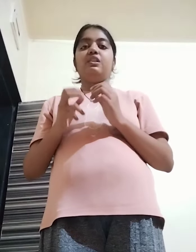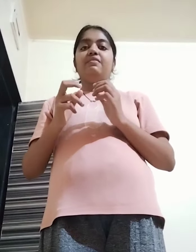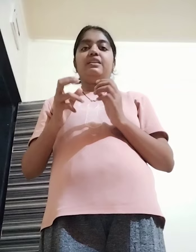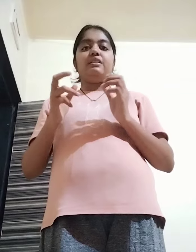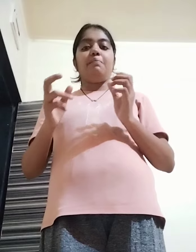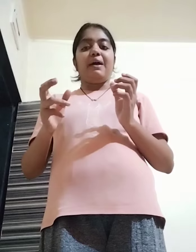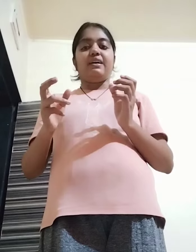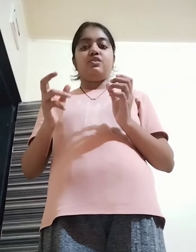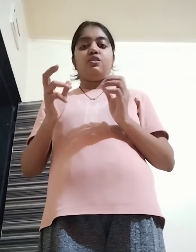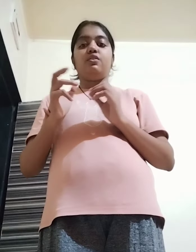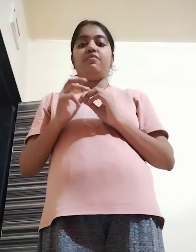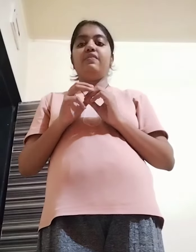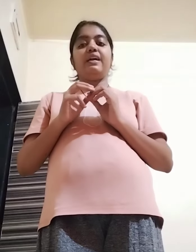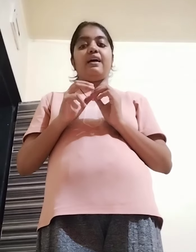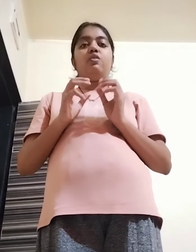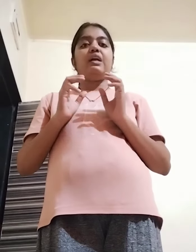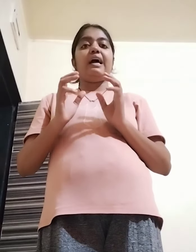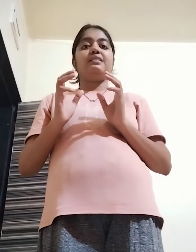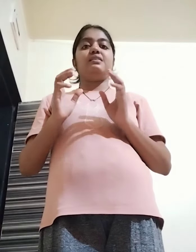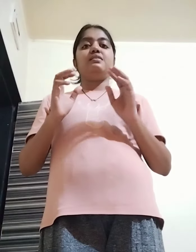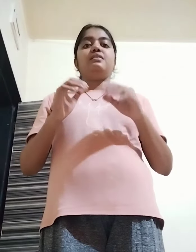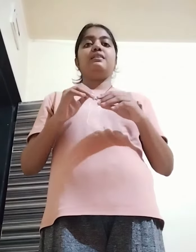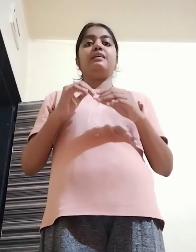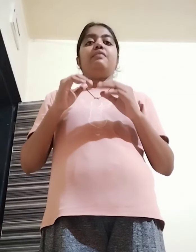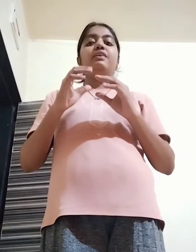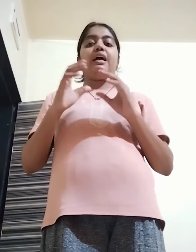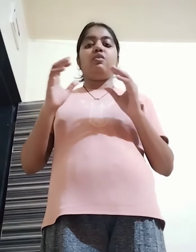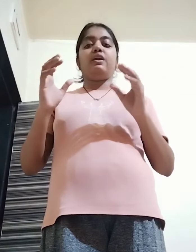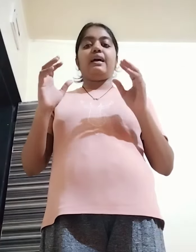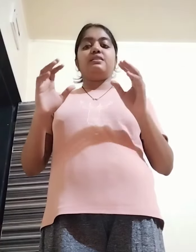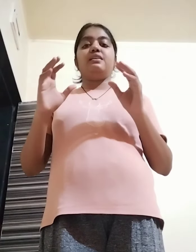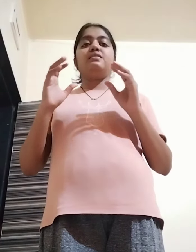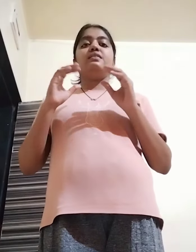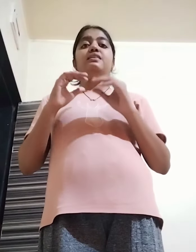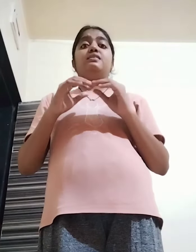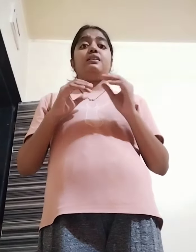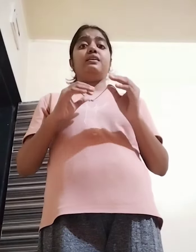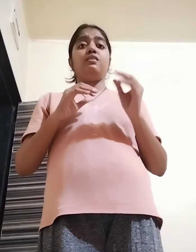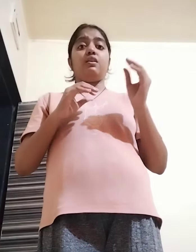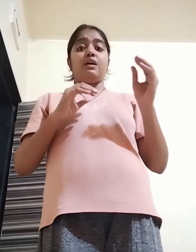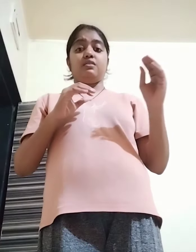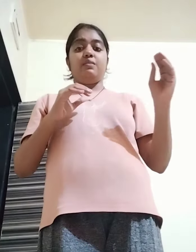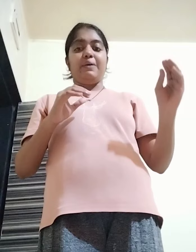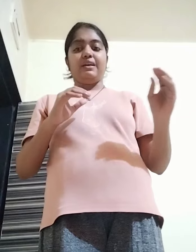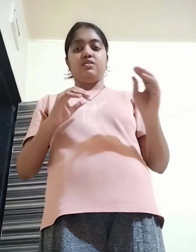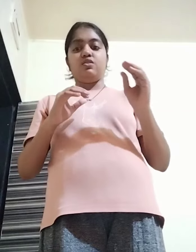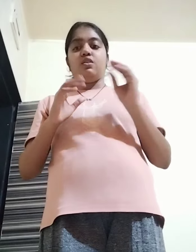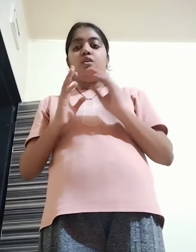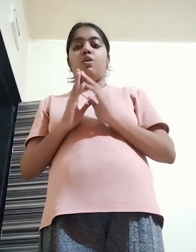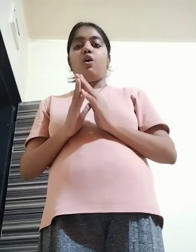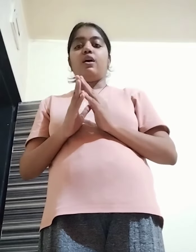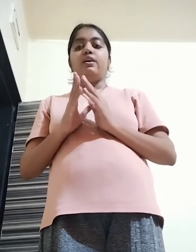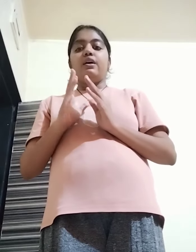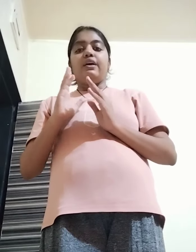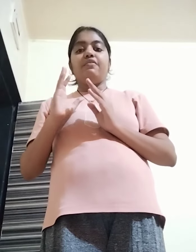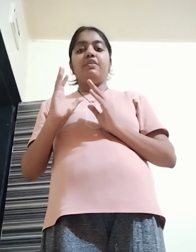within the package. We cannot access this in another package. Or if we